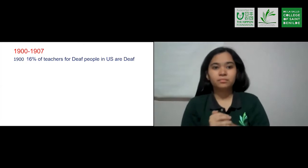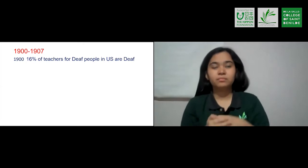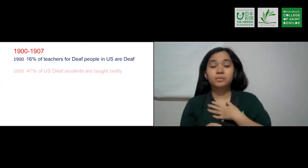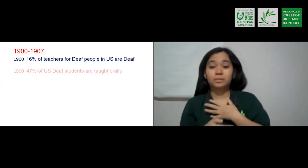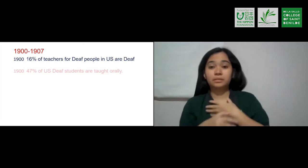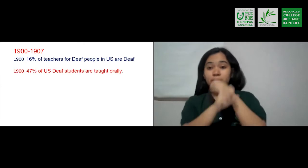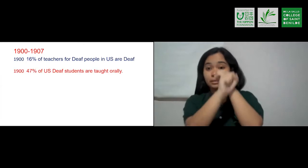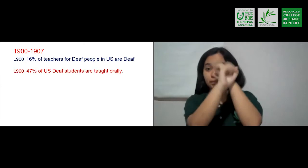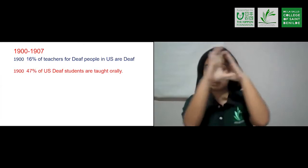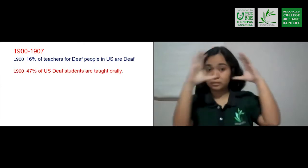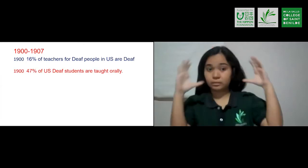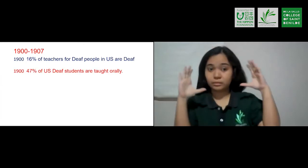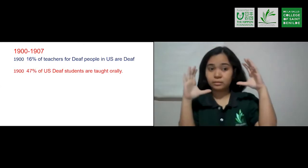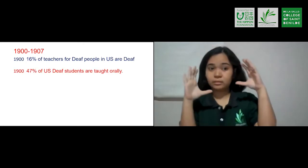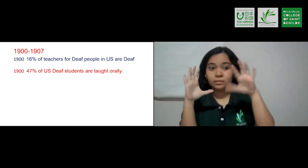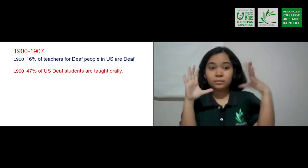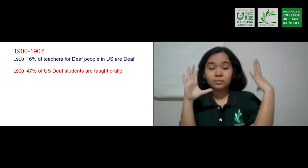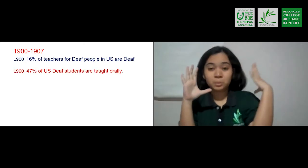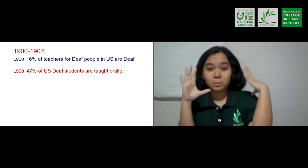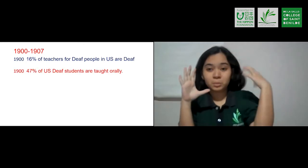It was a very quick decline.